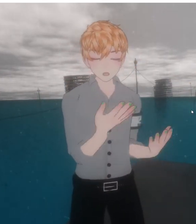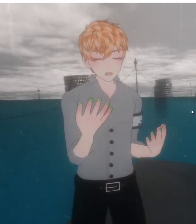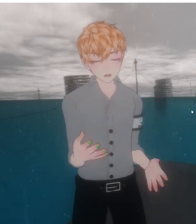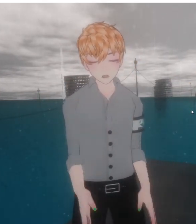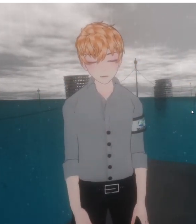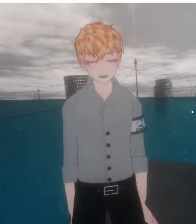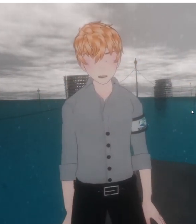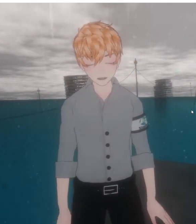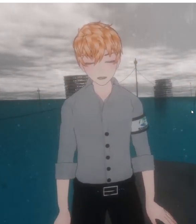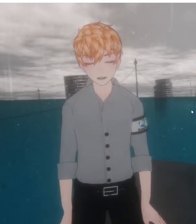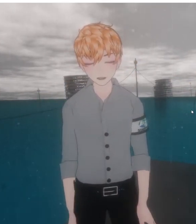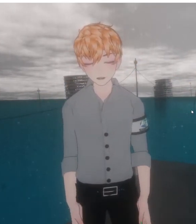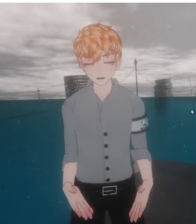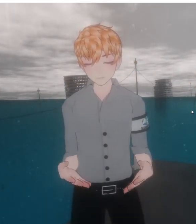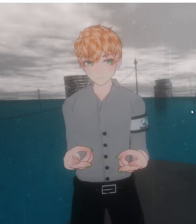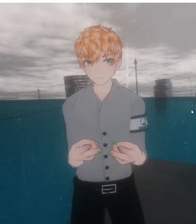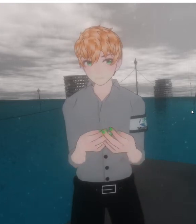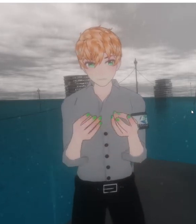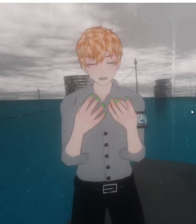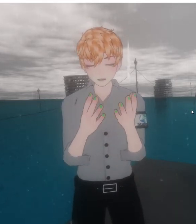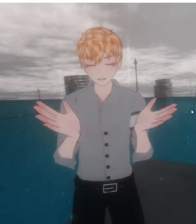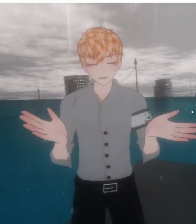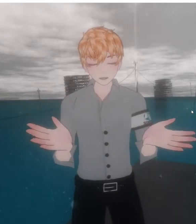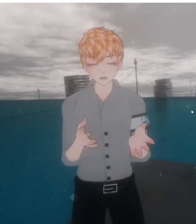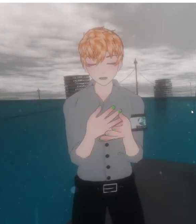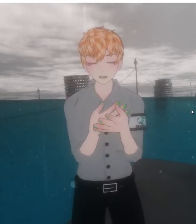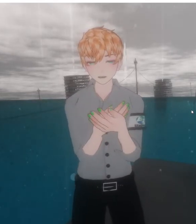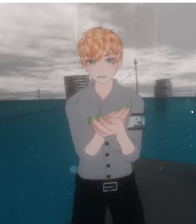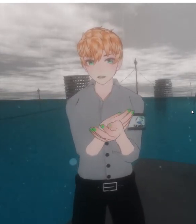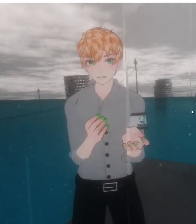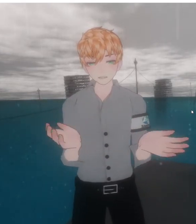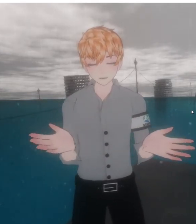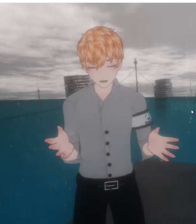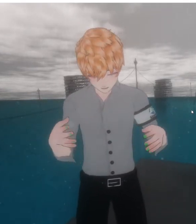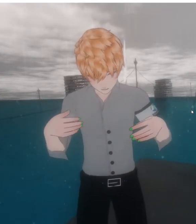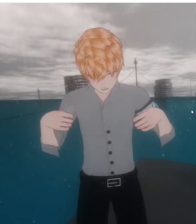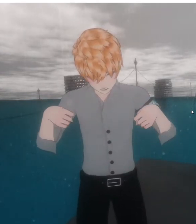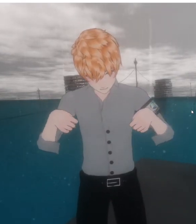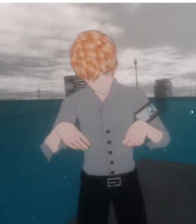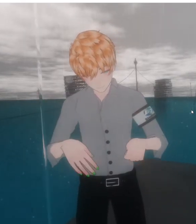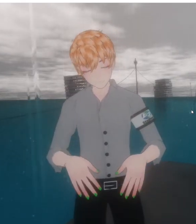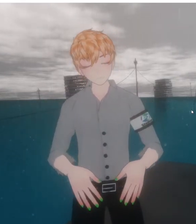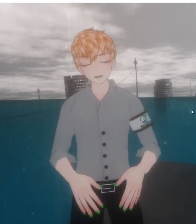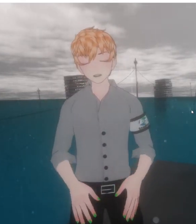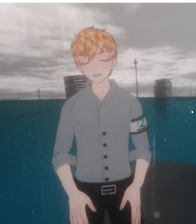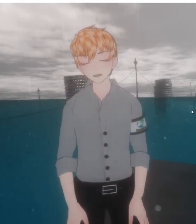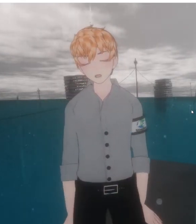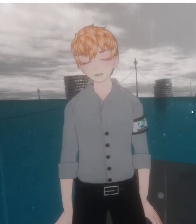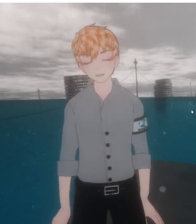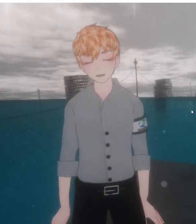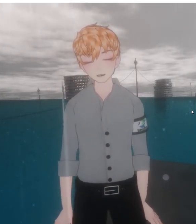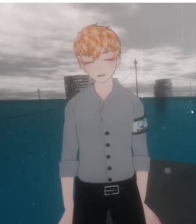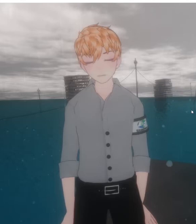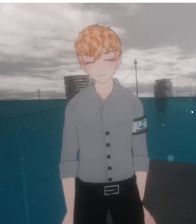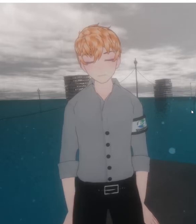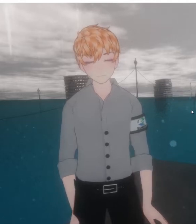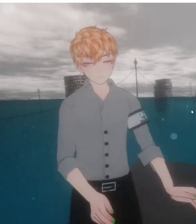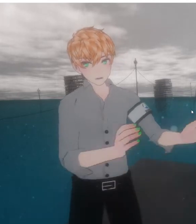of things getting better, that's misery. That's despair. Absolute despair. That we can